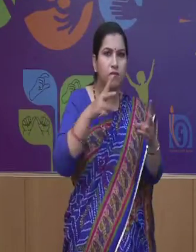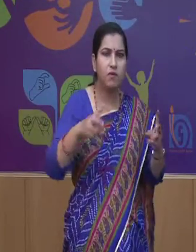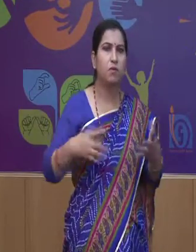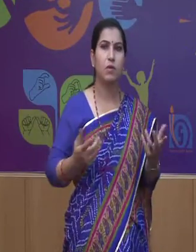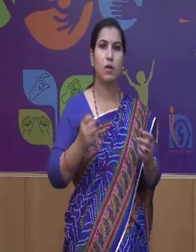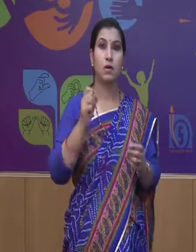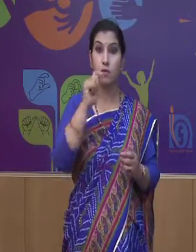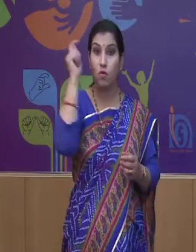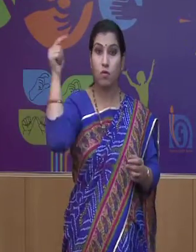India.